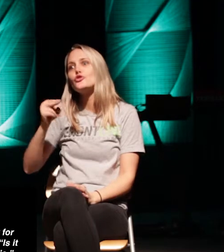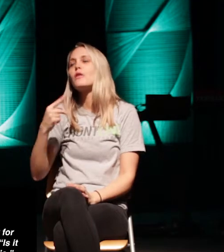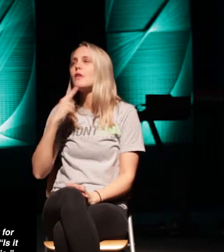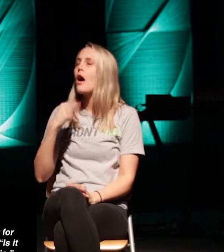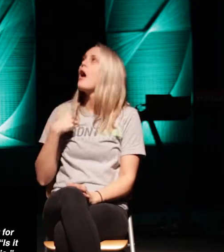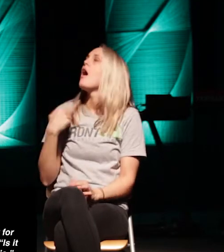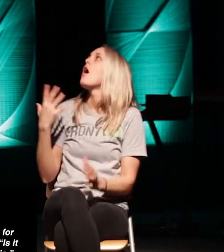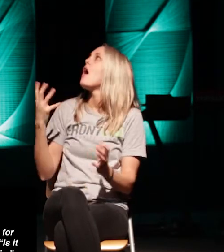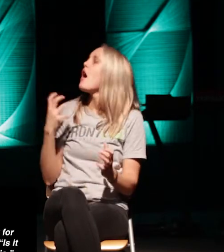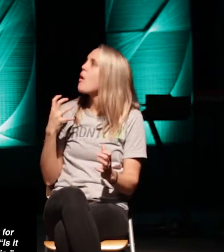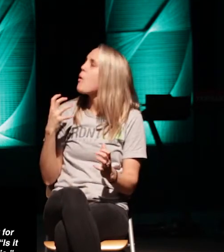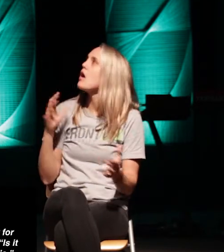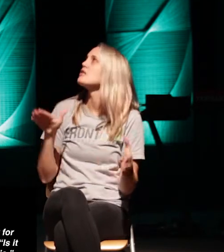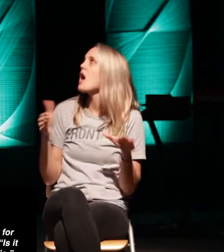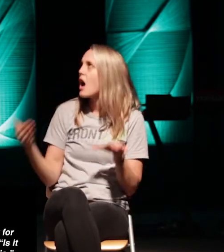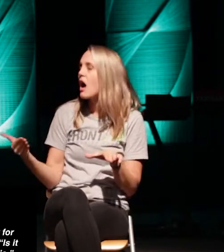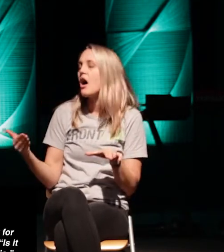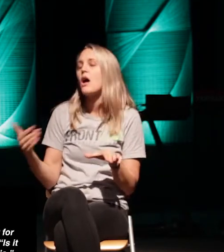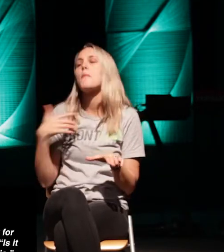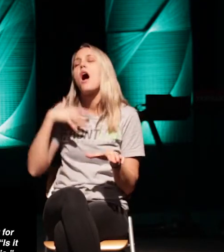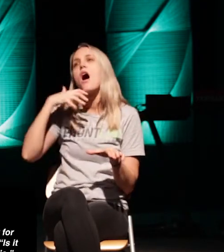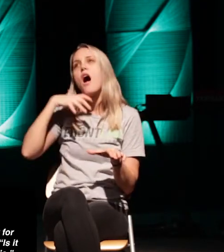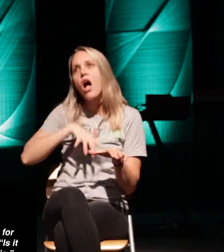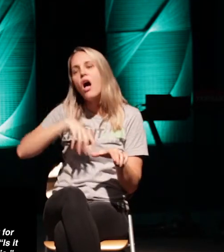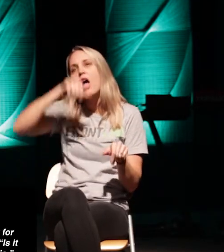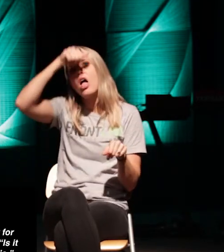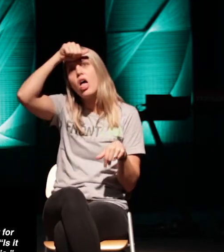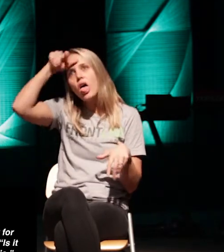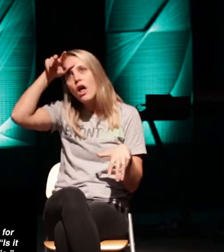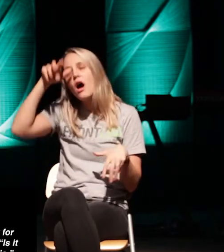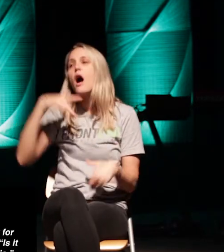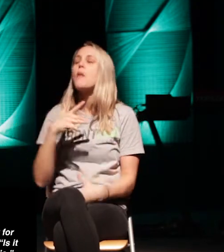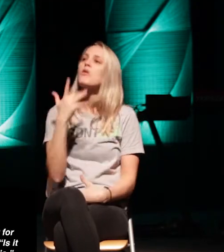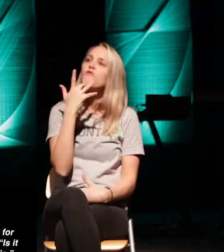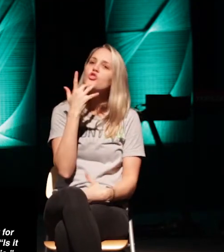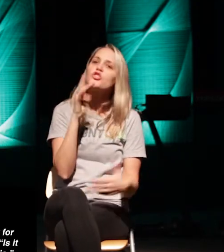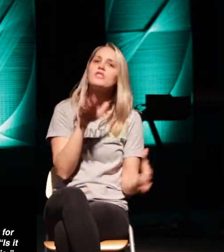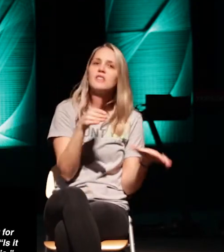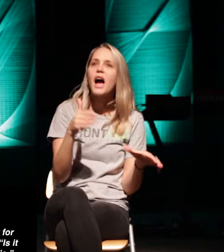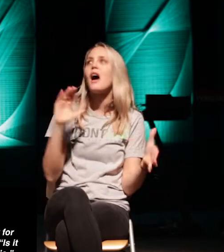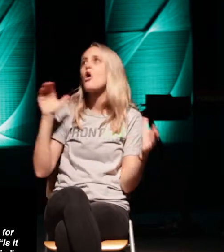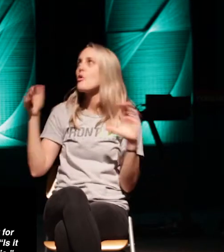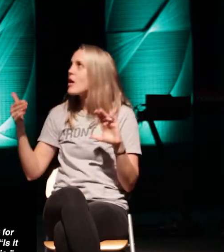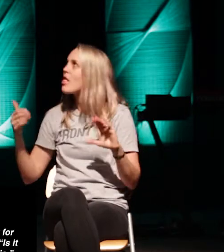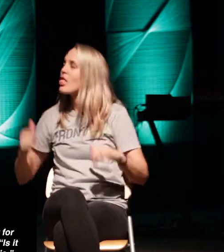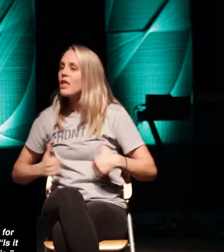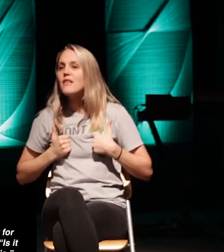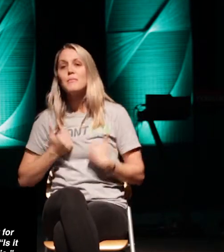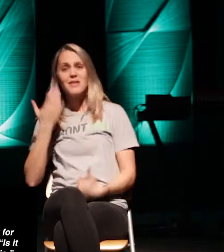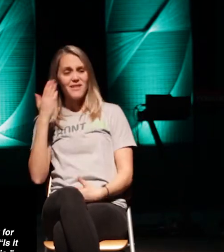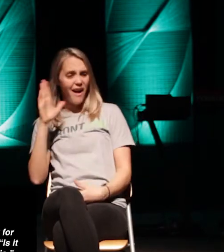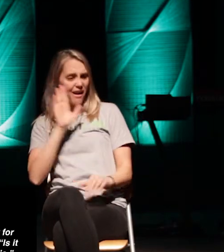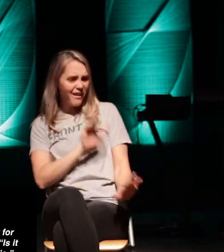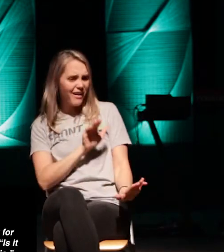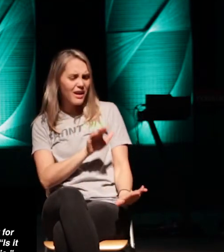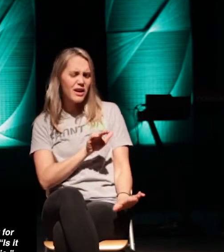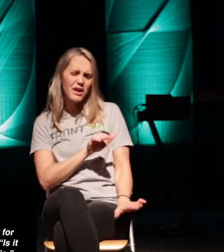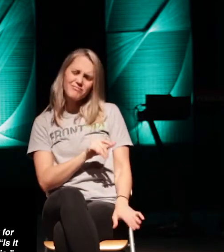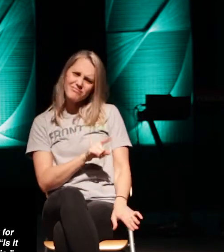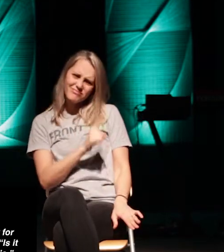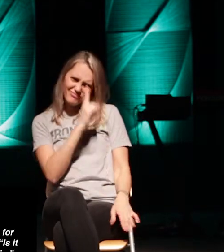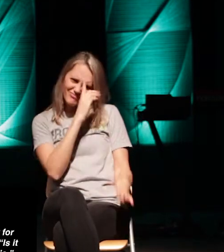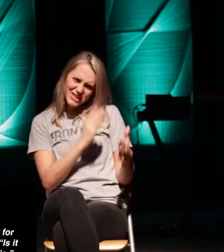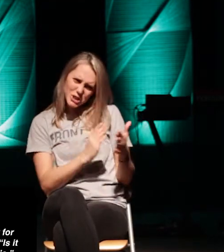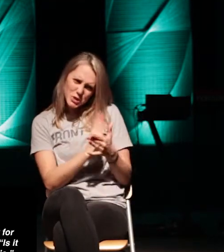die. He said, it'd be better for me to die than to live. But God said to Jonah, is it right for you to be